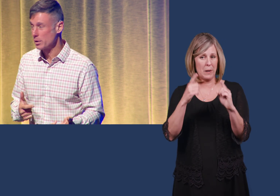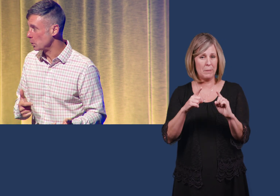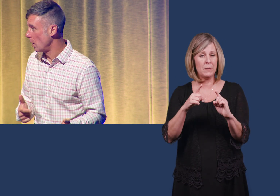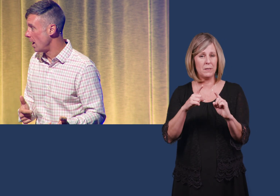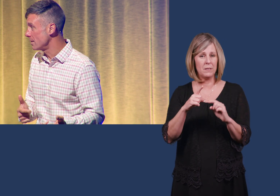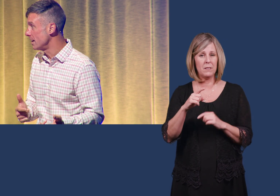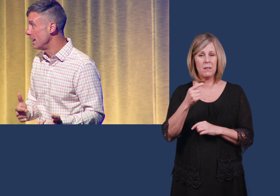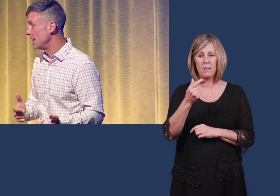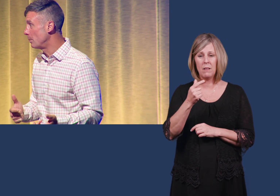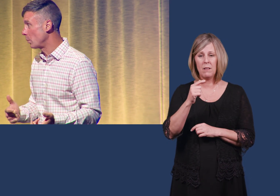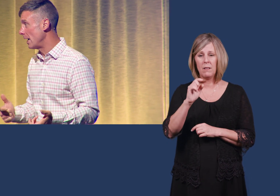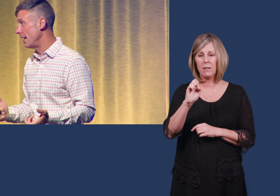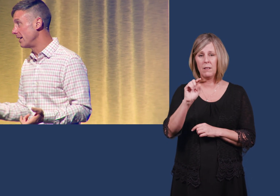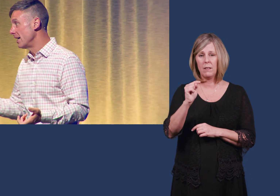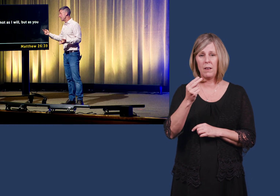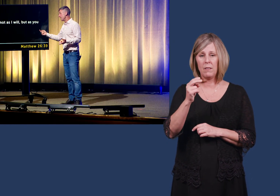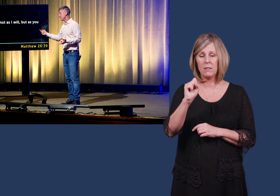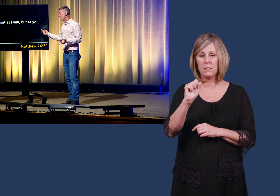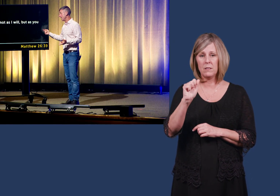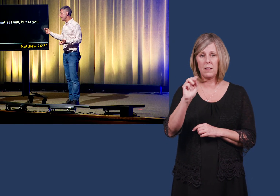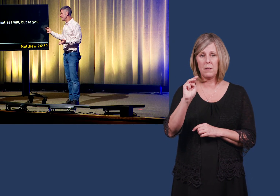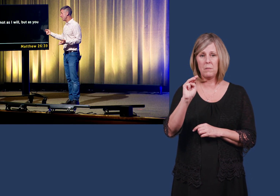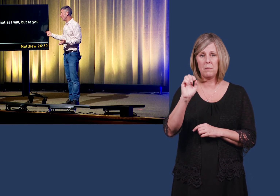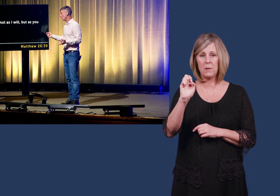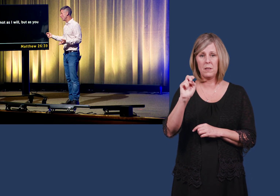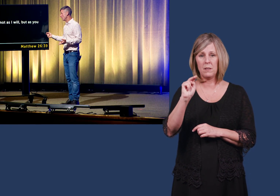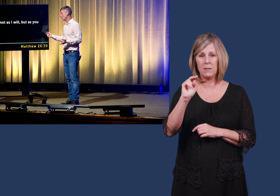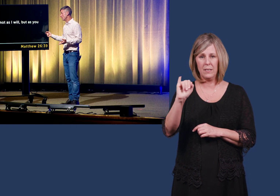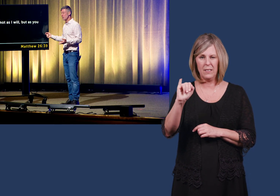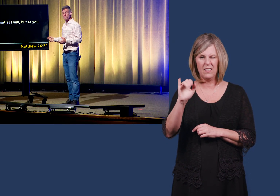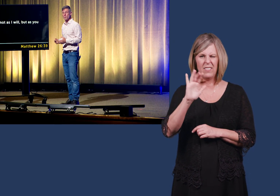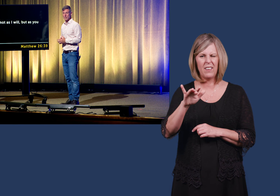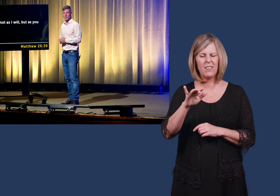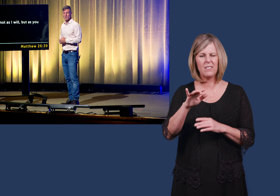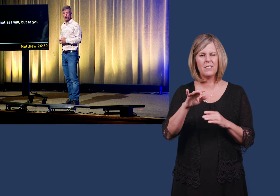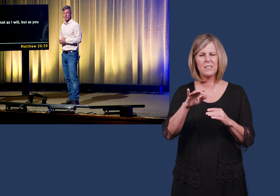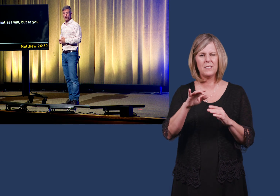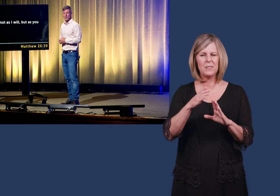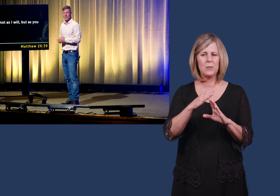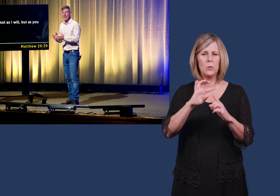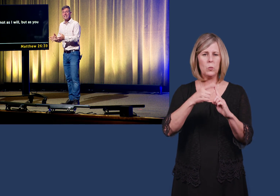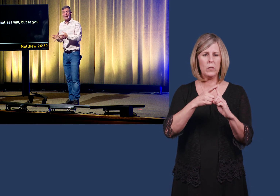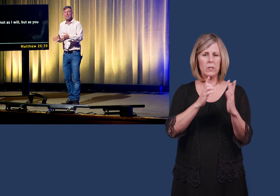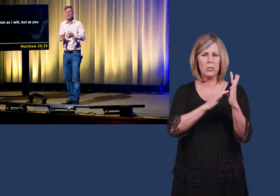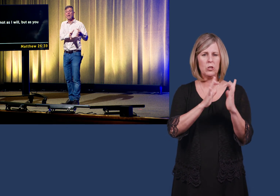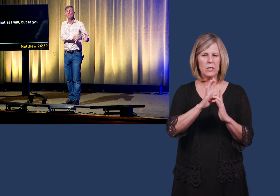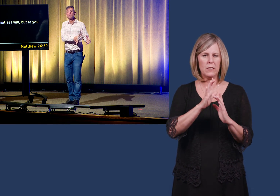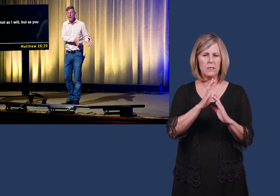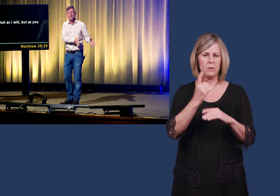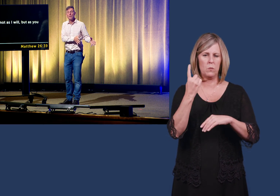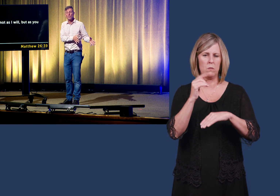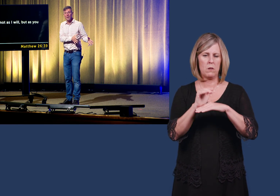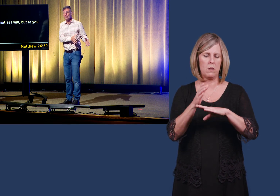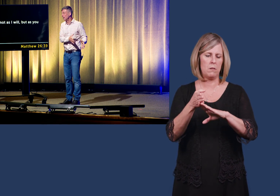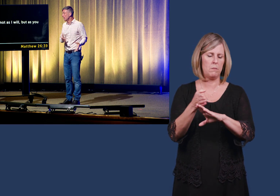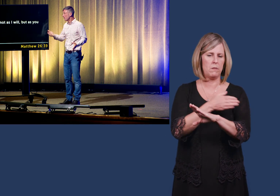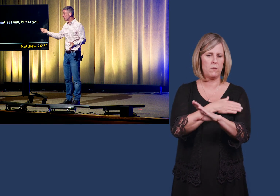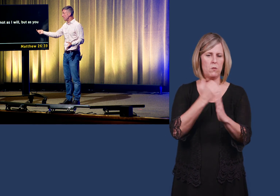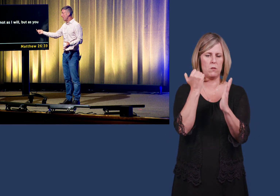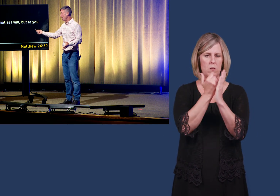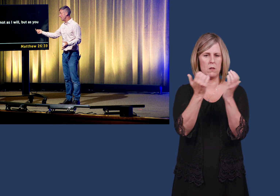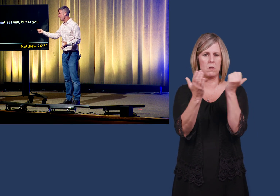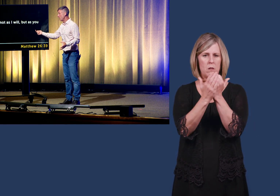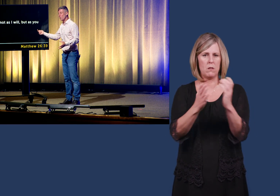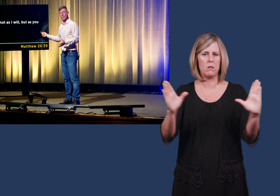Jesus went to the cross, he prayed, 'Yet not as I will, but as you will. God, take this cup of judgment from me,